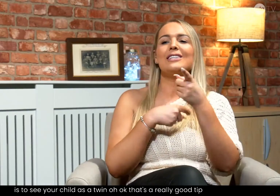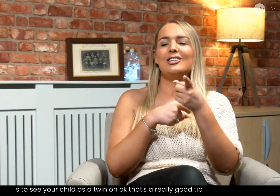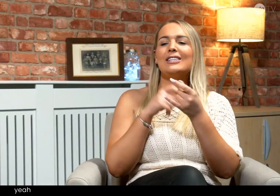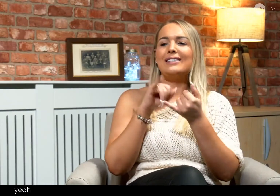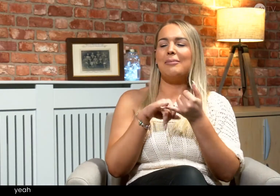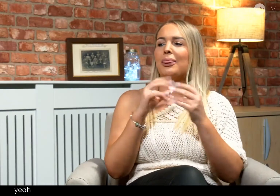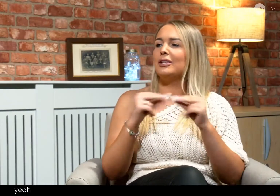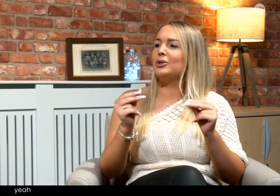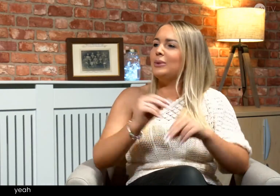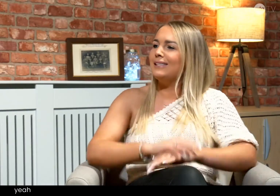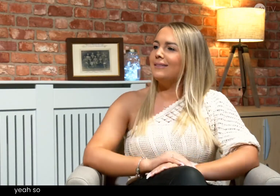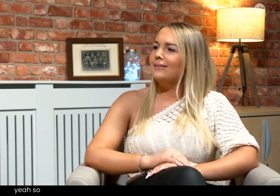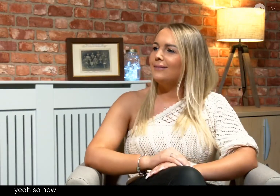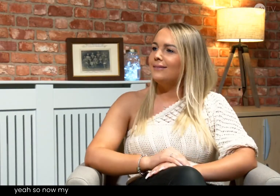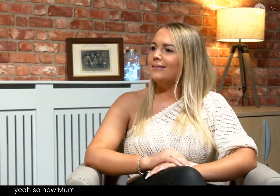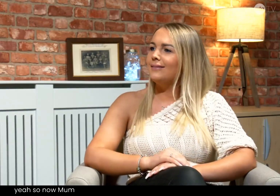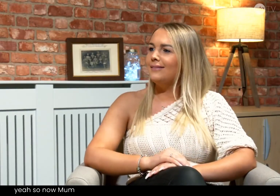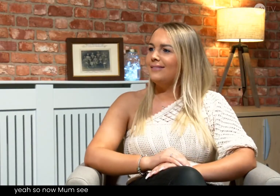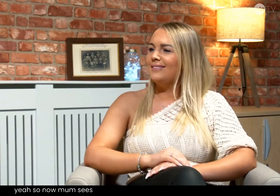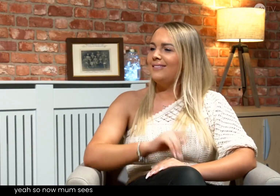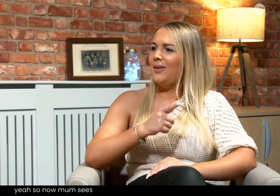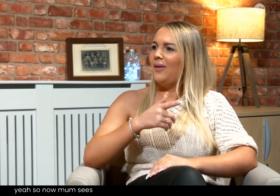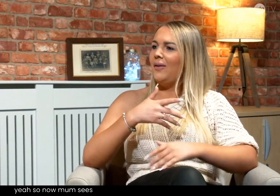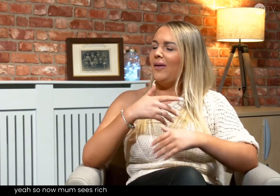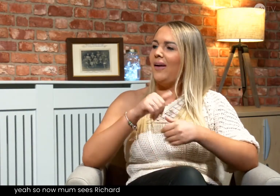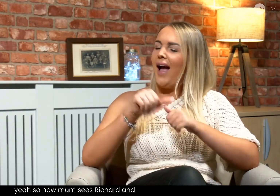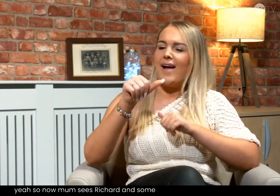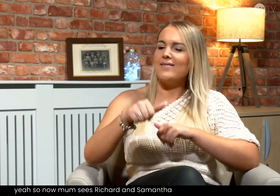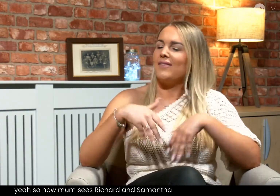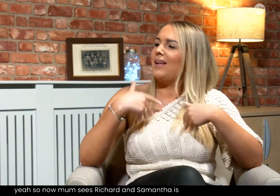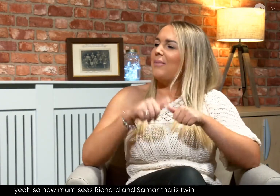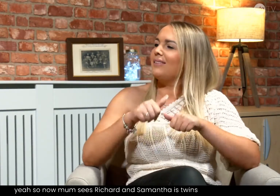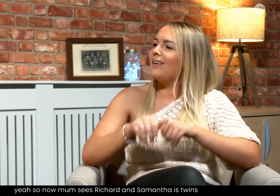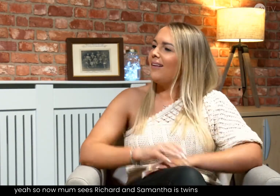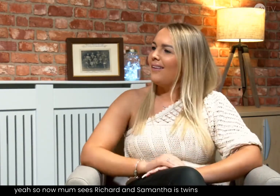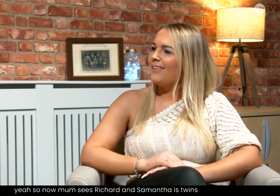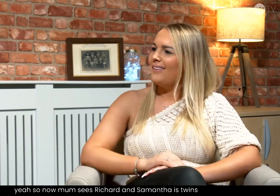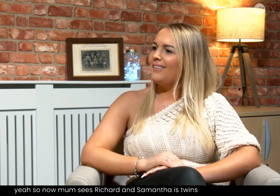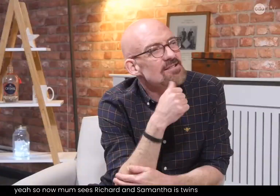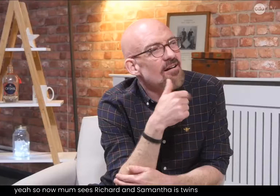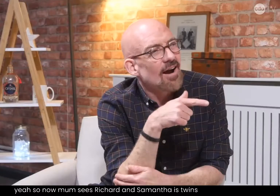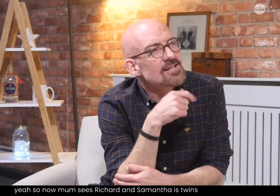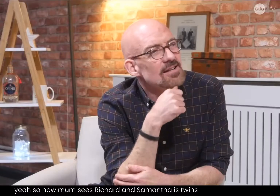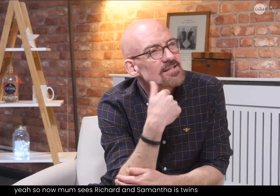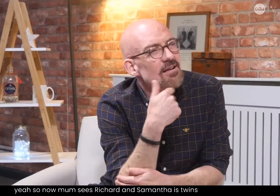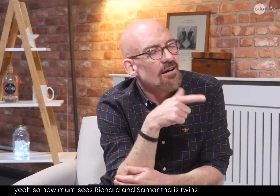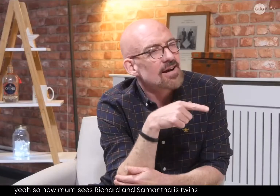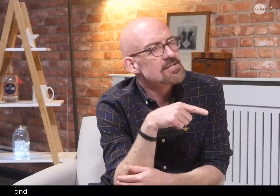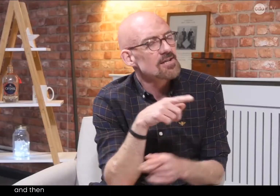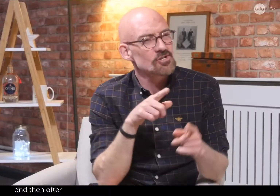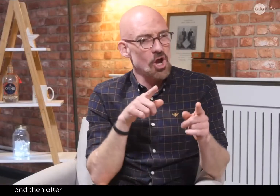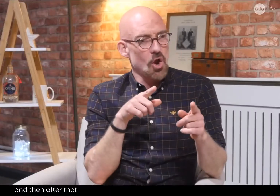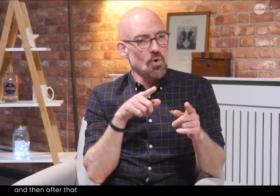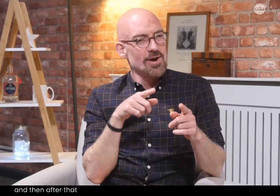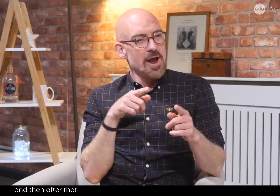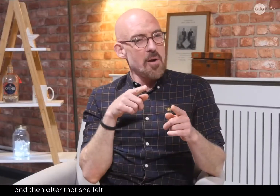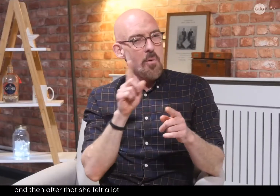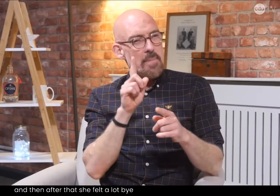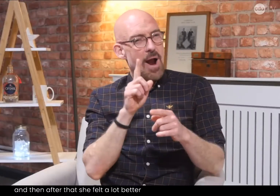Mum sees Richard and Samantha as twins. And then after that, she felt a lot better about it. Oh, that's such a